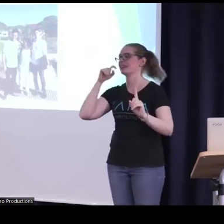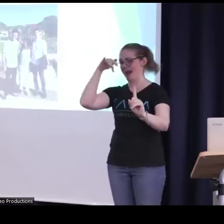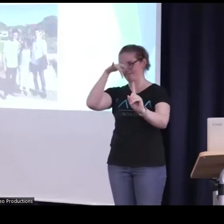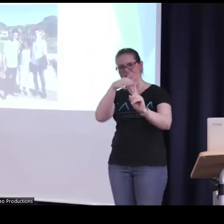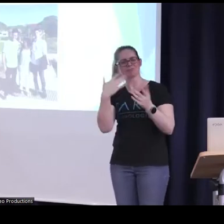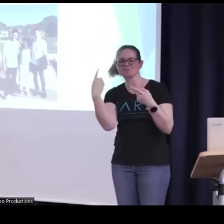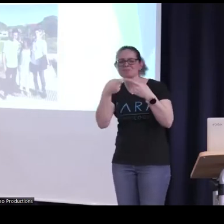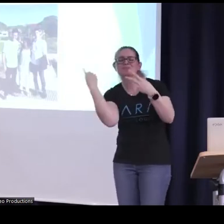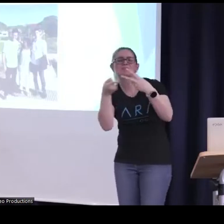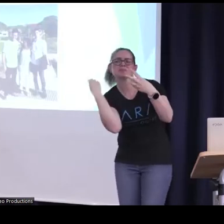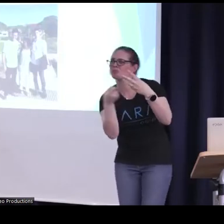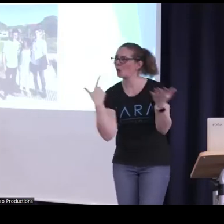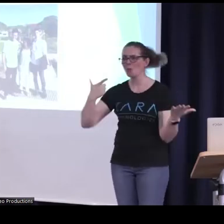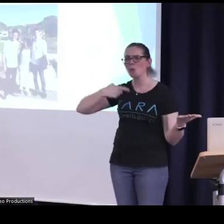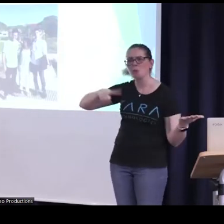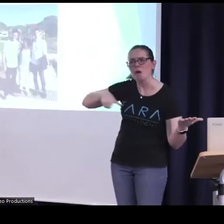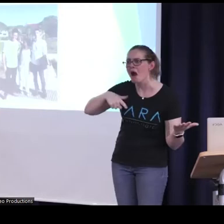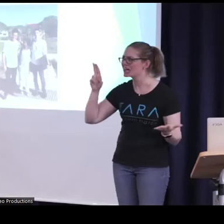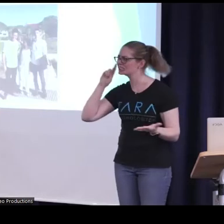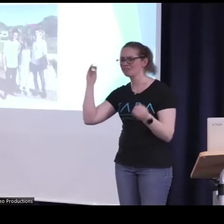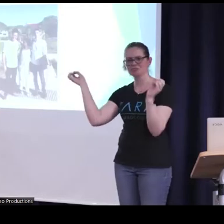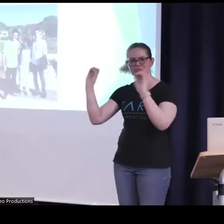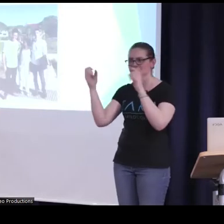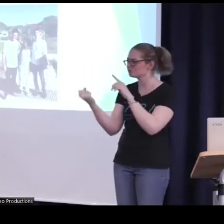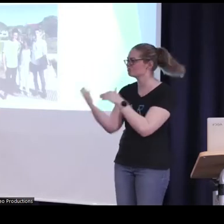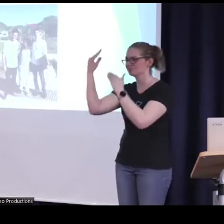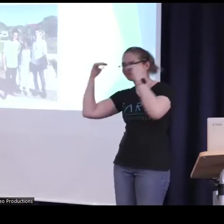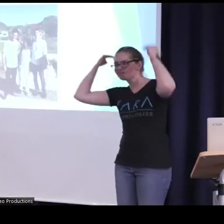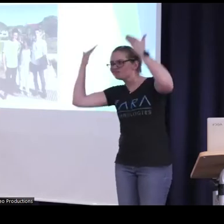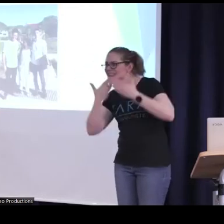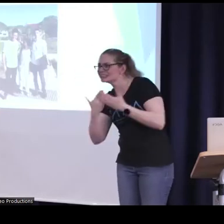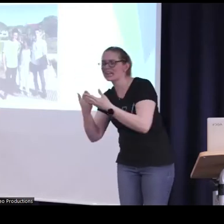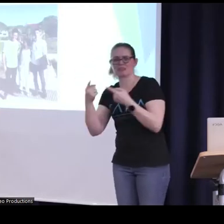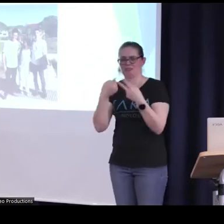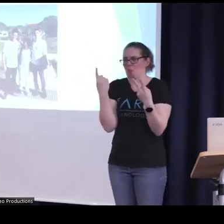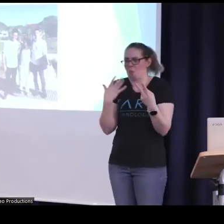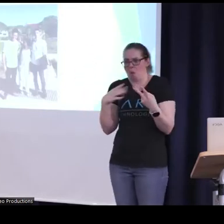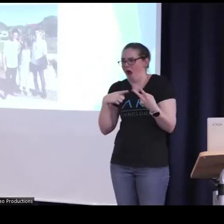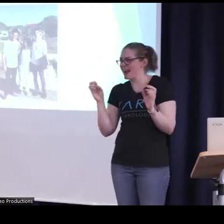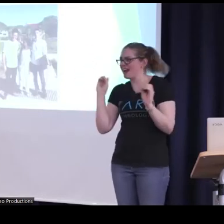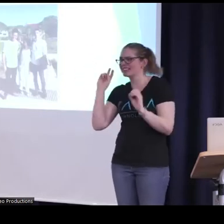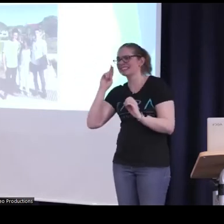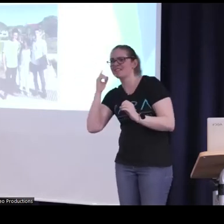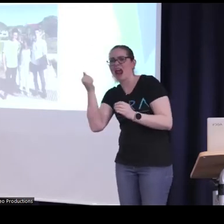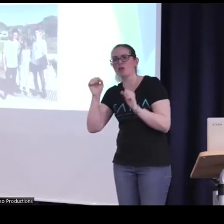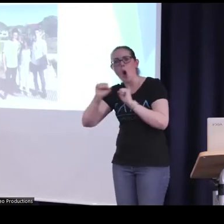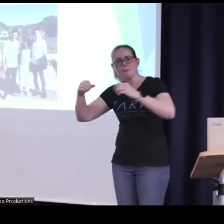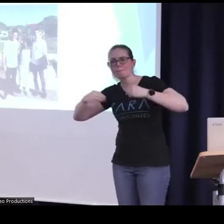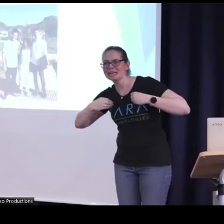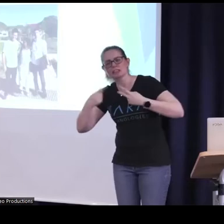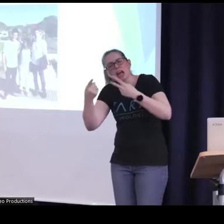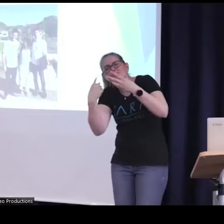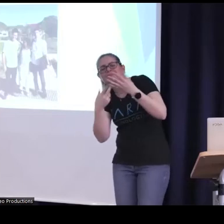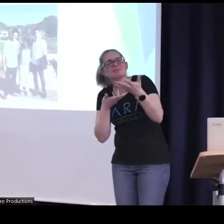And he had a conversation with the deaf staff there and started to think, why are there no deaf students studying at this higher education